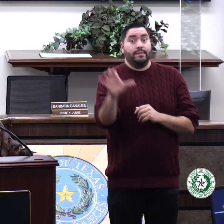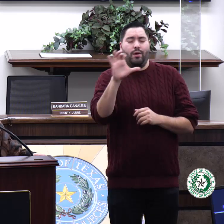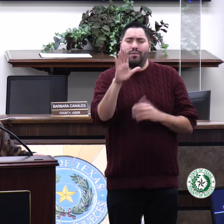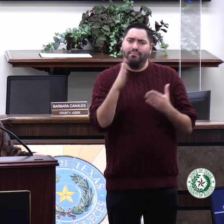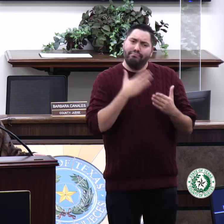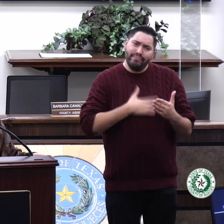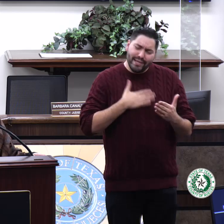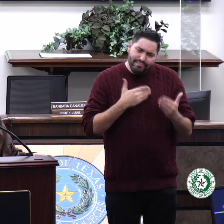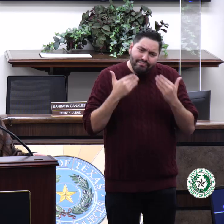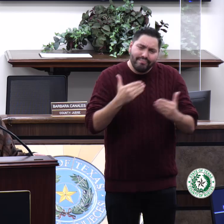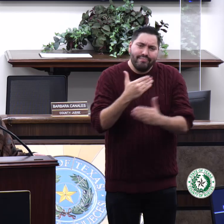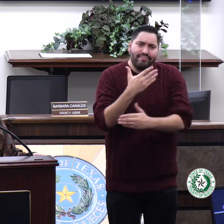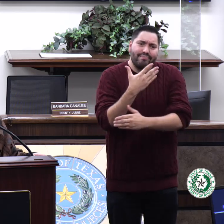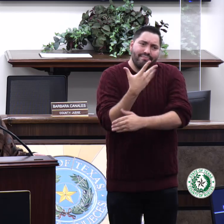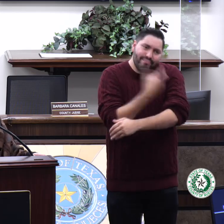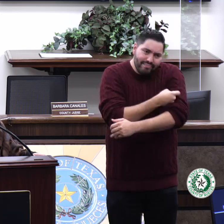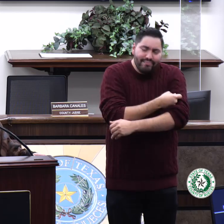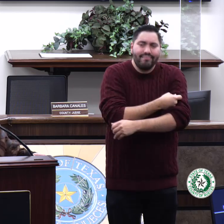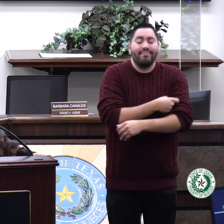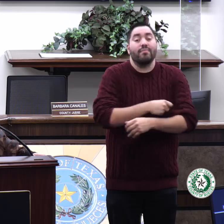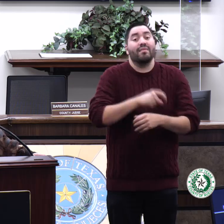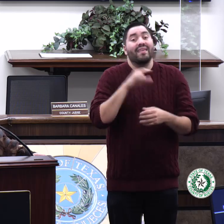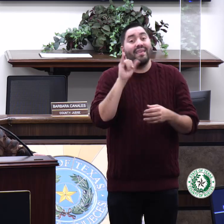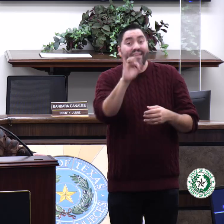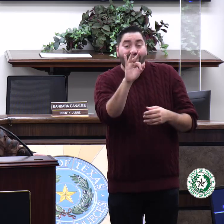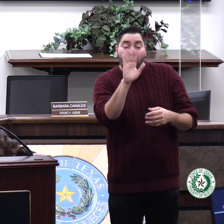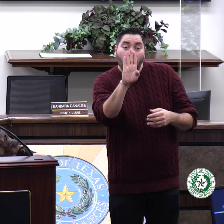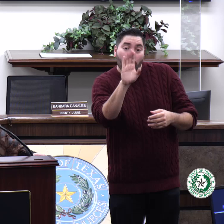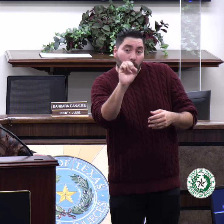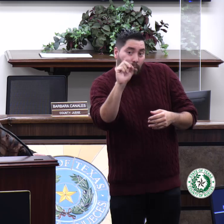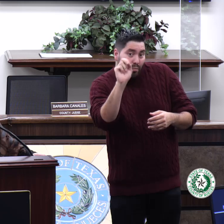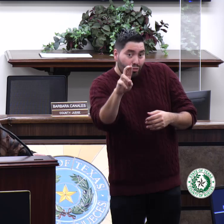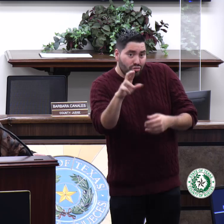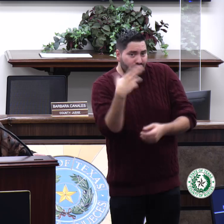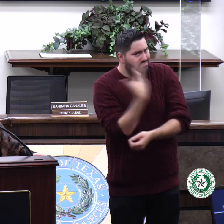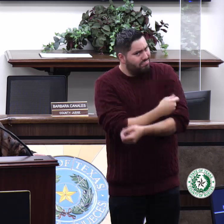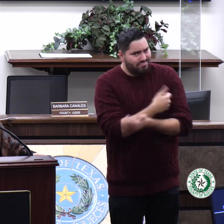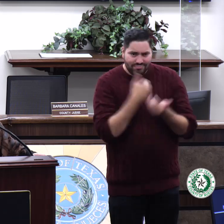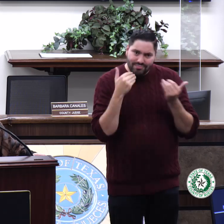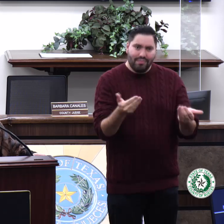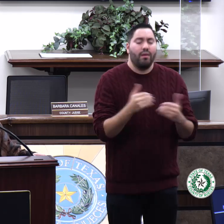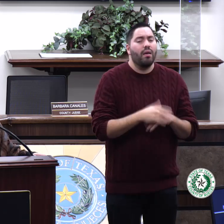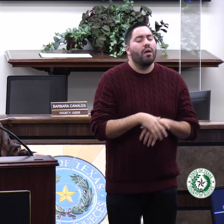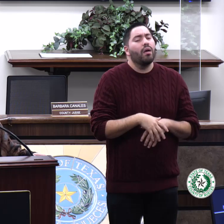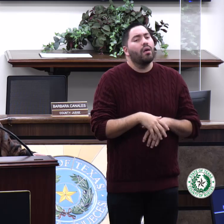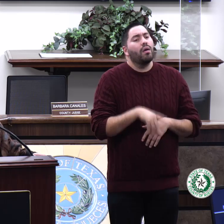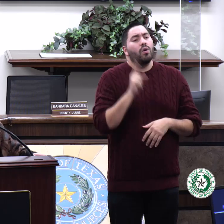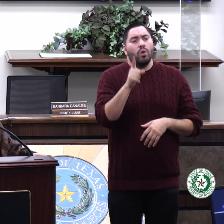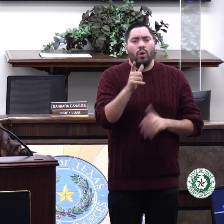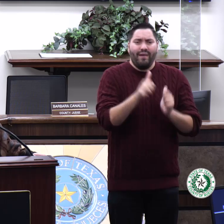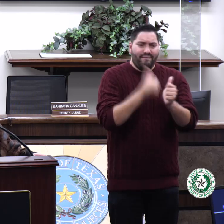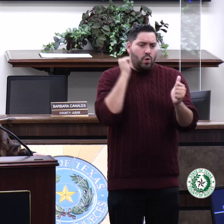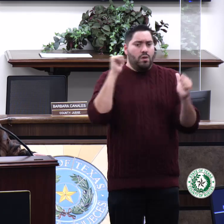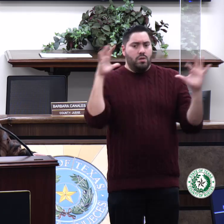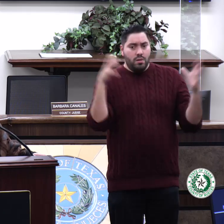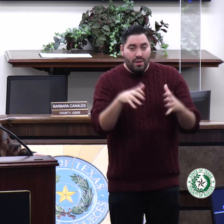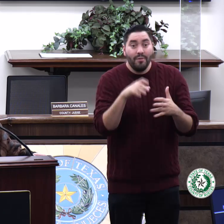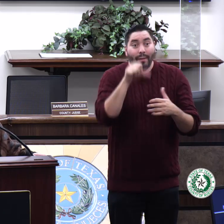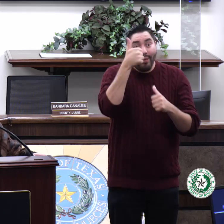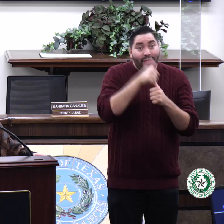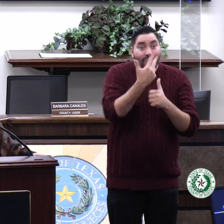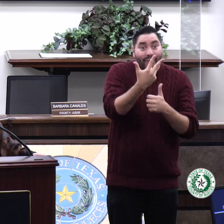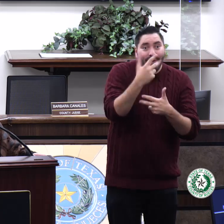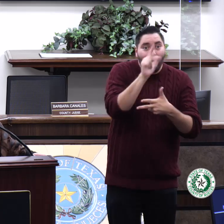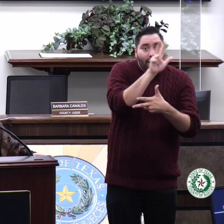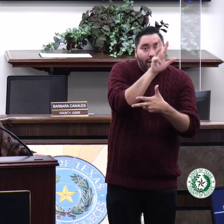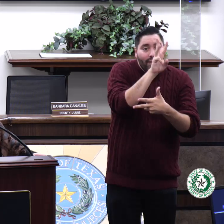vaccinated, get boosted, monitor your health, practice those great safety precautions, those 3 W's,